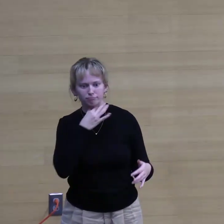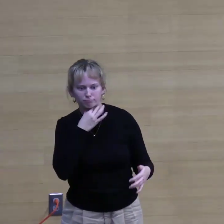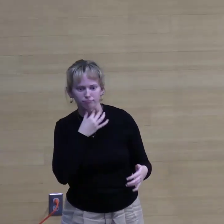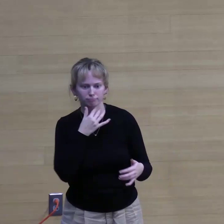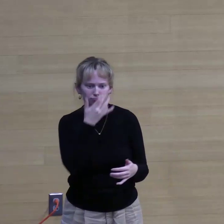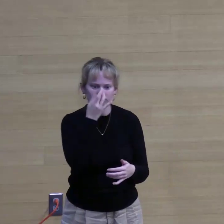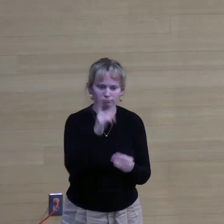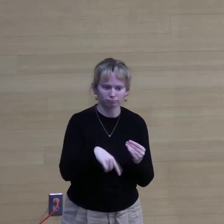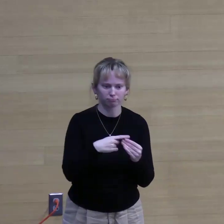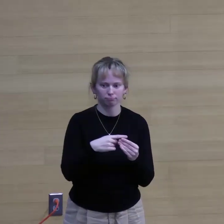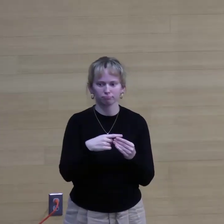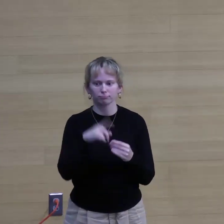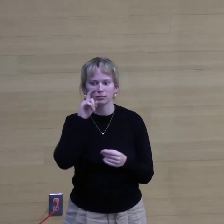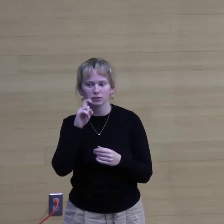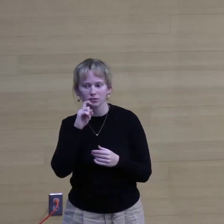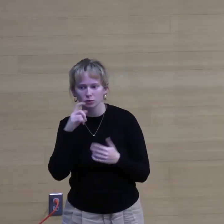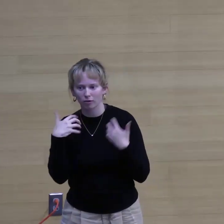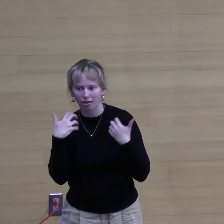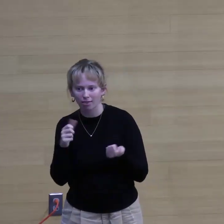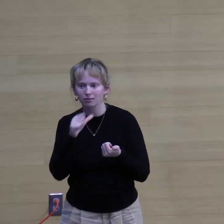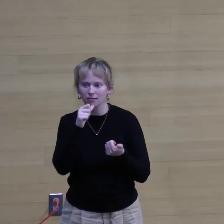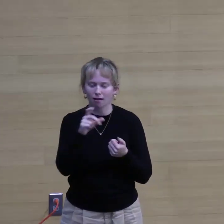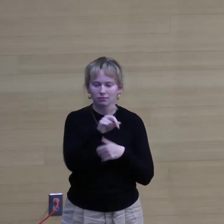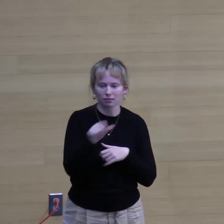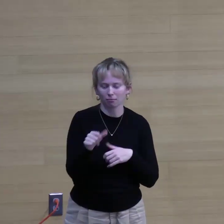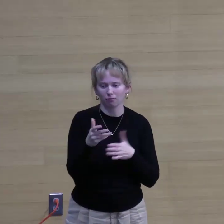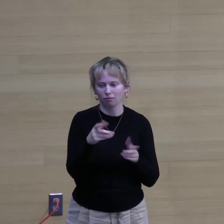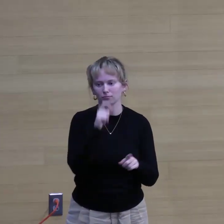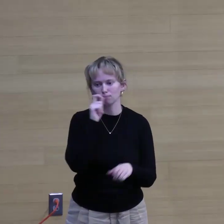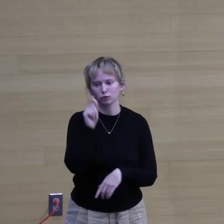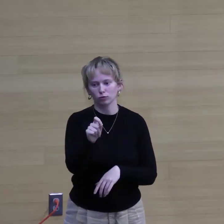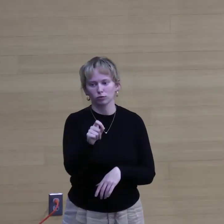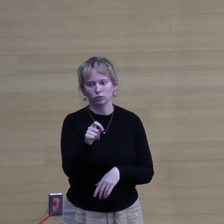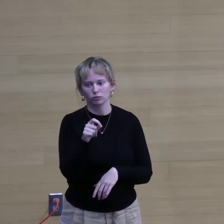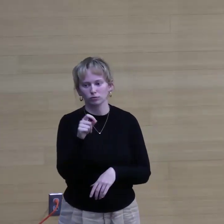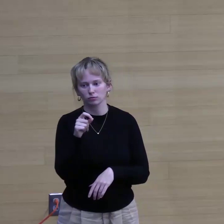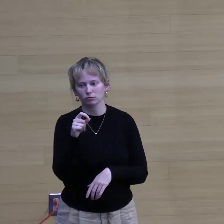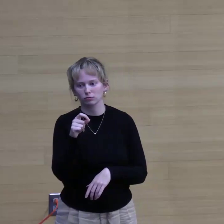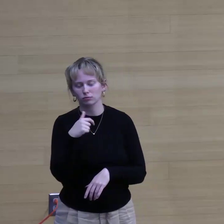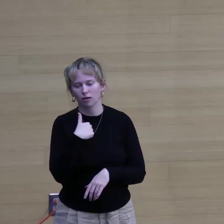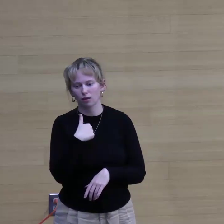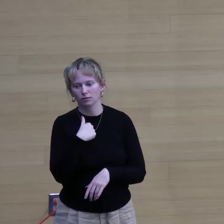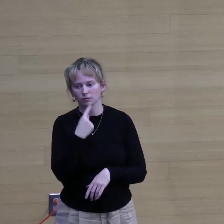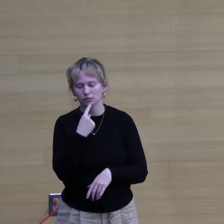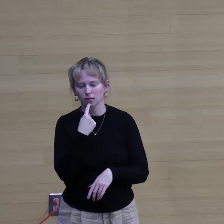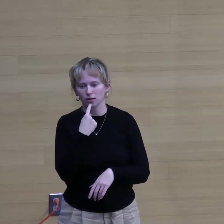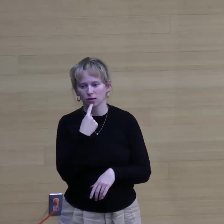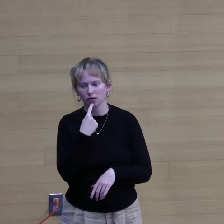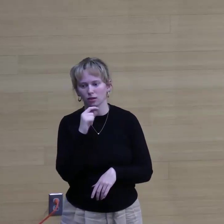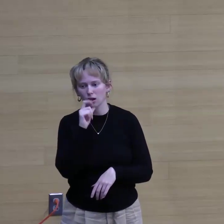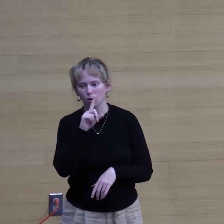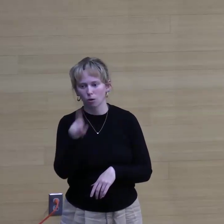reproductive system, it's not disabled. And to break this ice, it's not only for